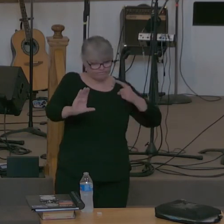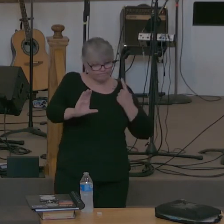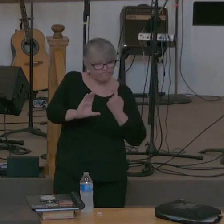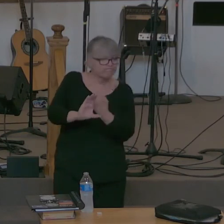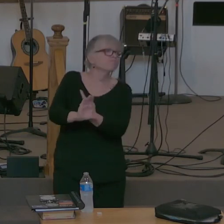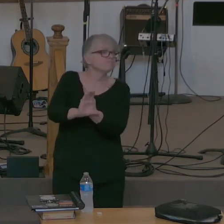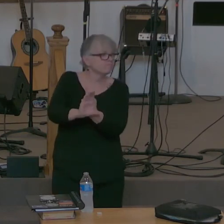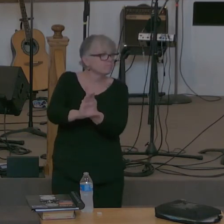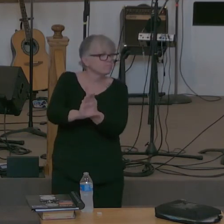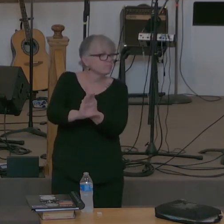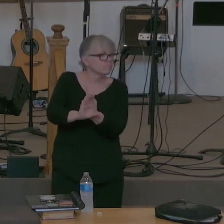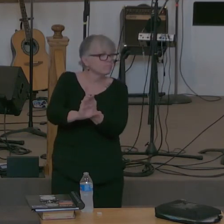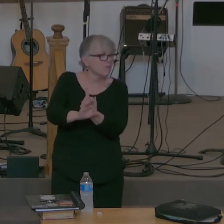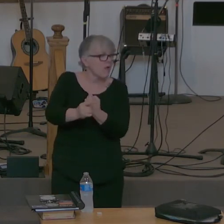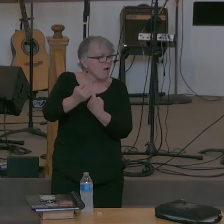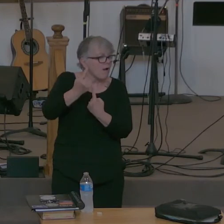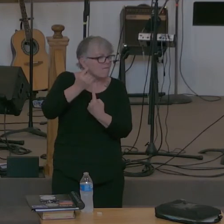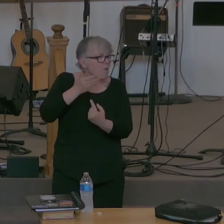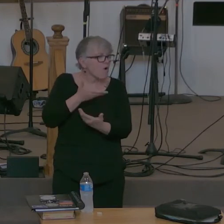for us.